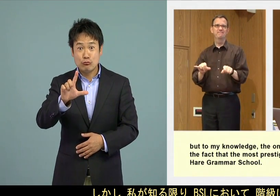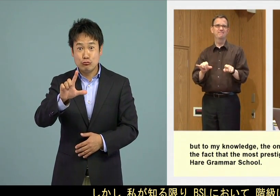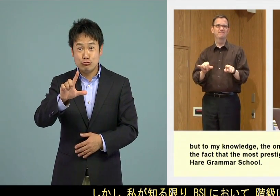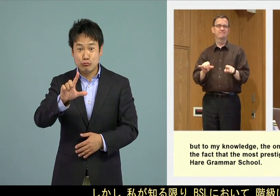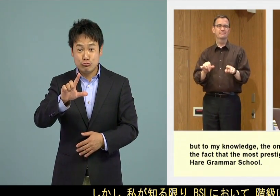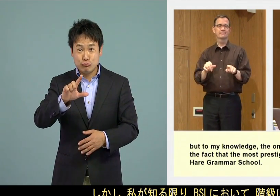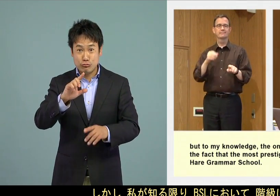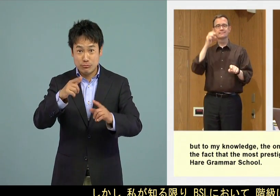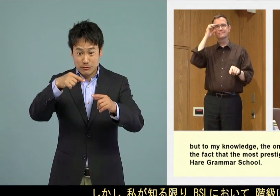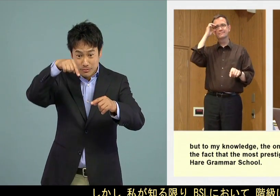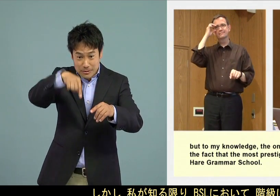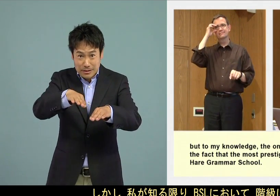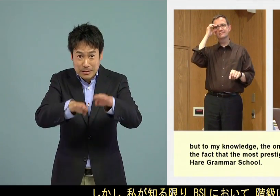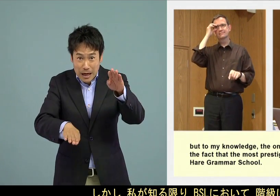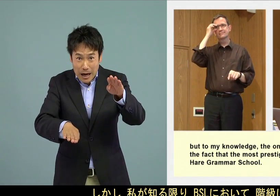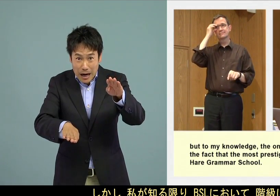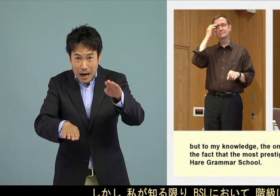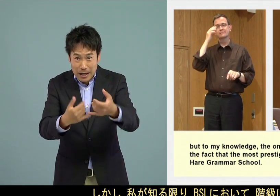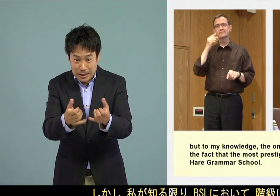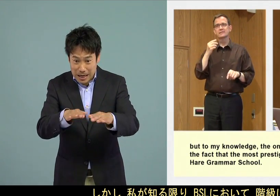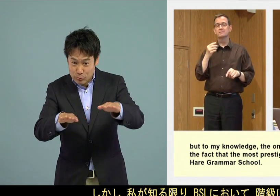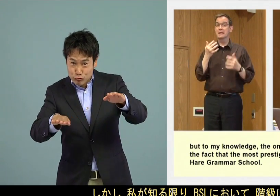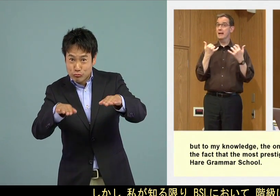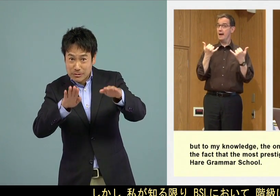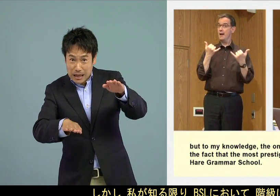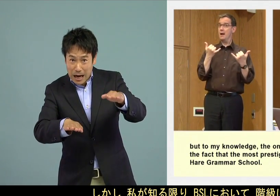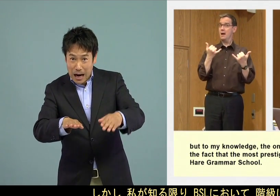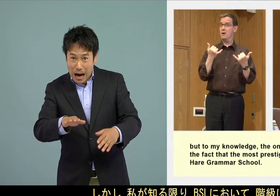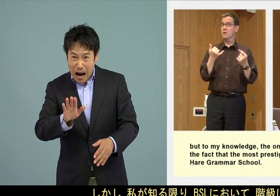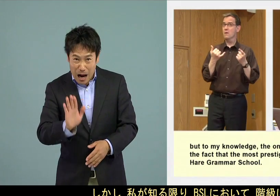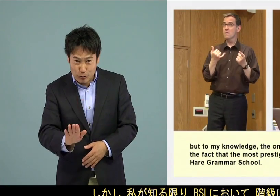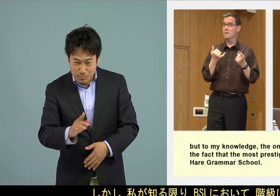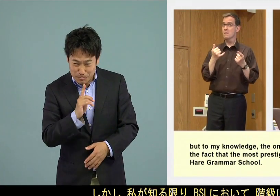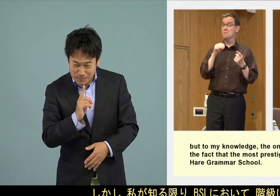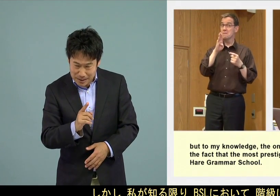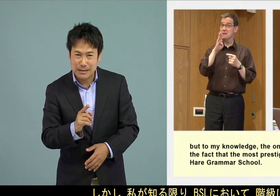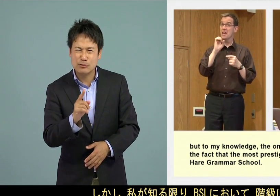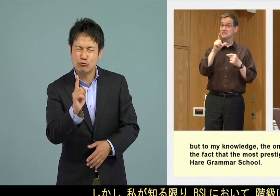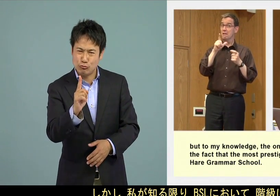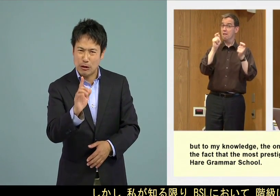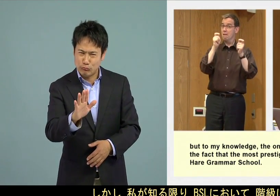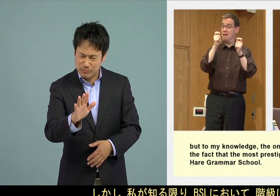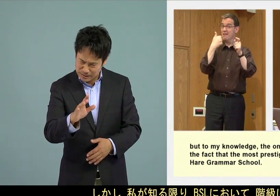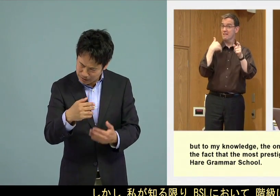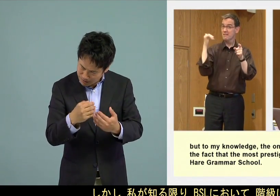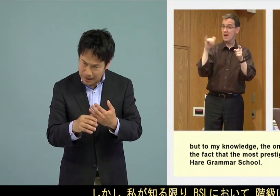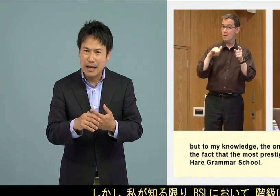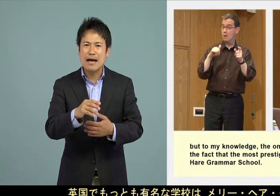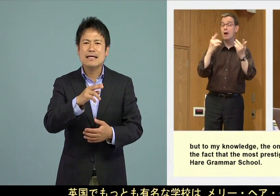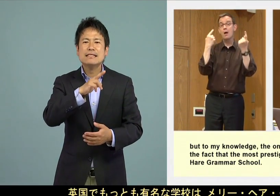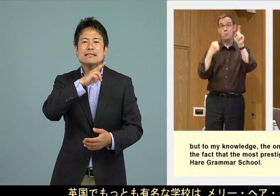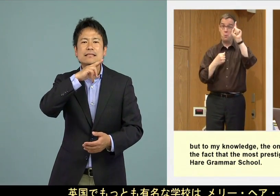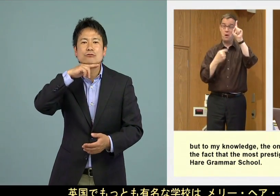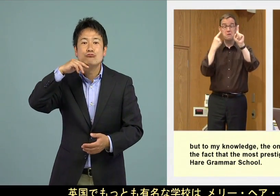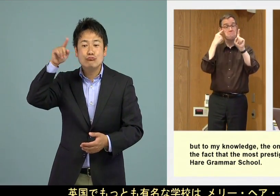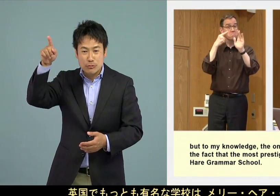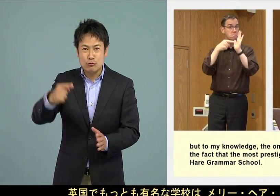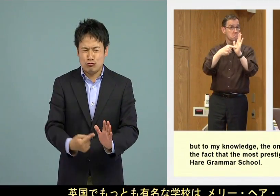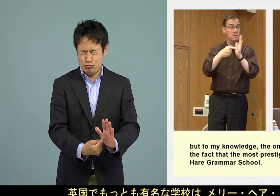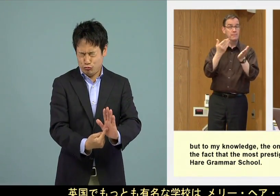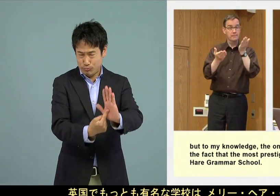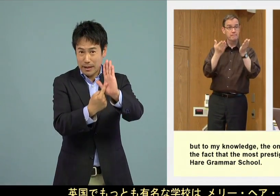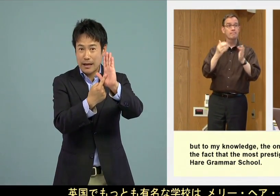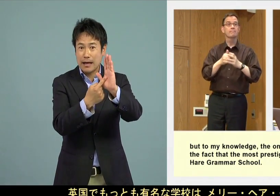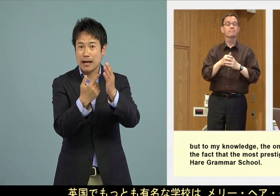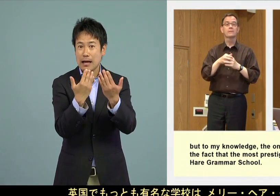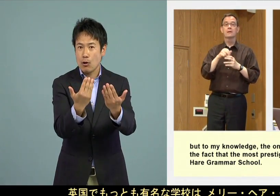the only way that that's possibly manifested in BSL is the fact that the most prestigious school